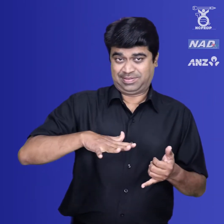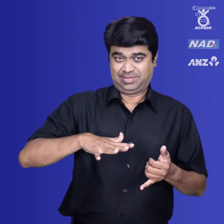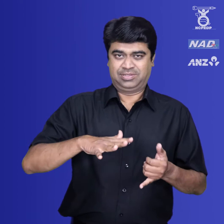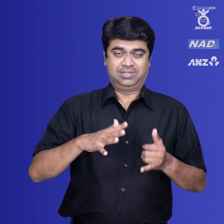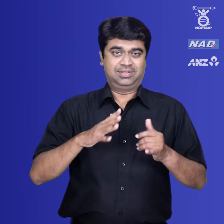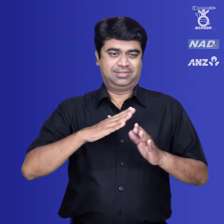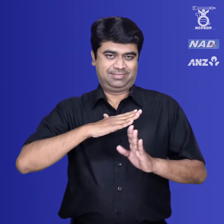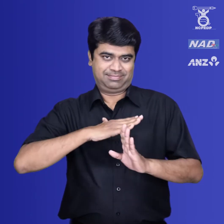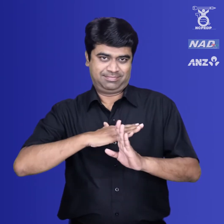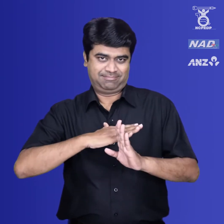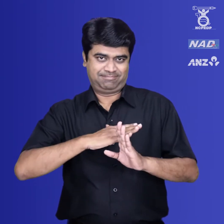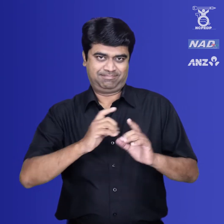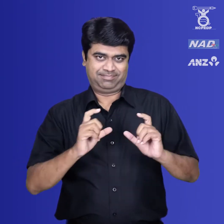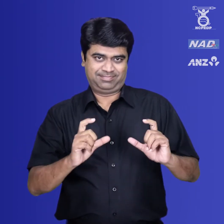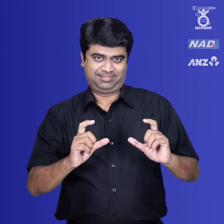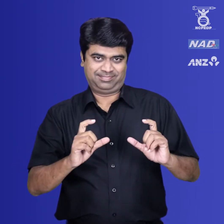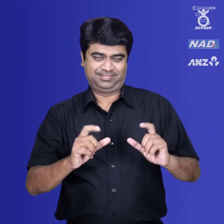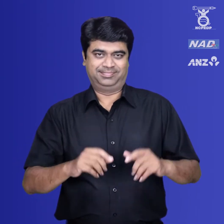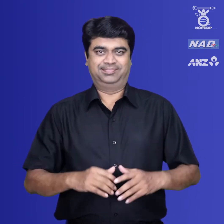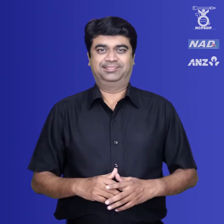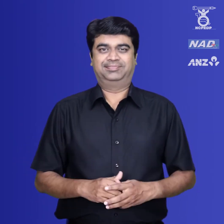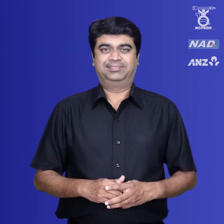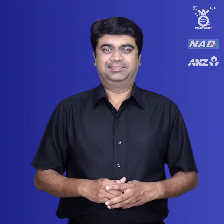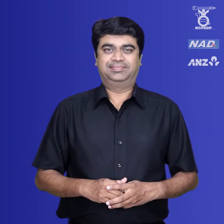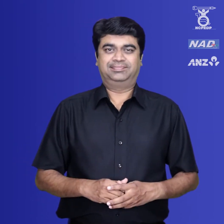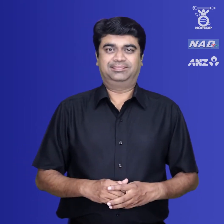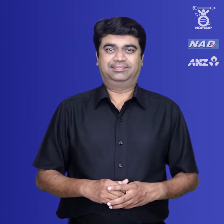24. Social Security.